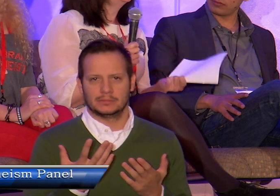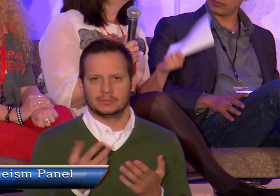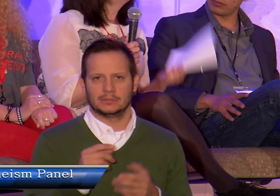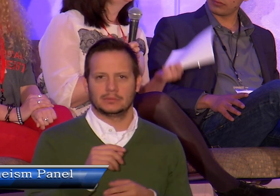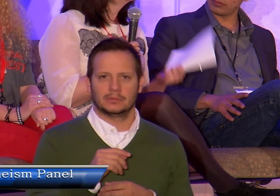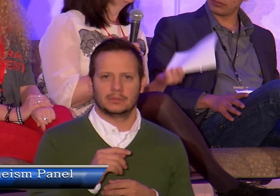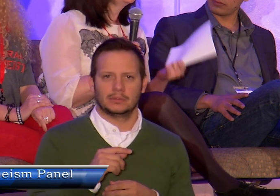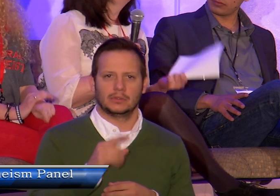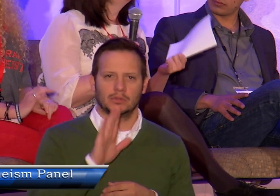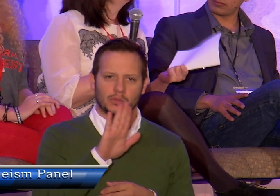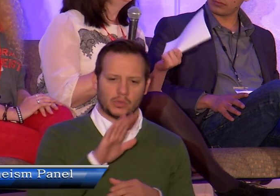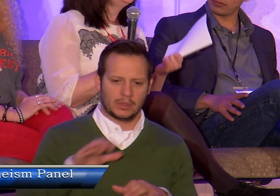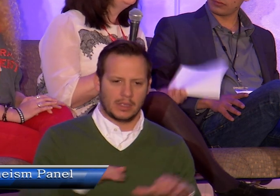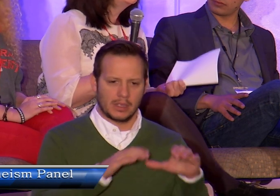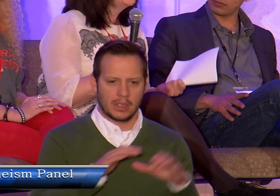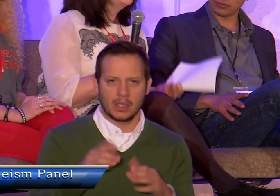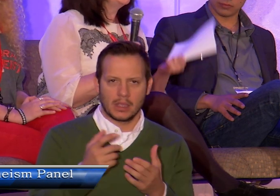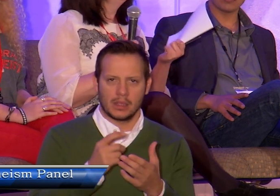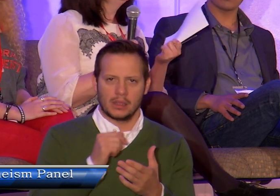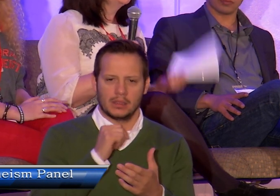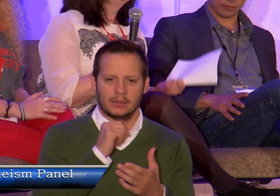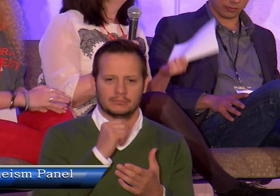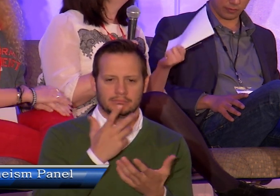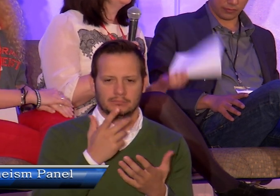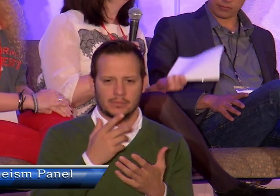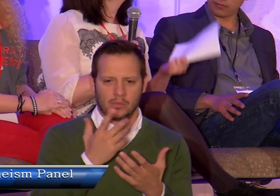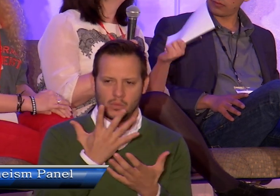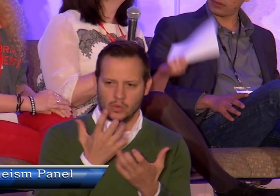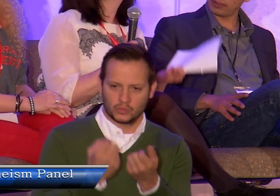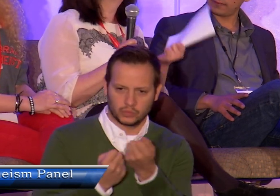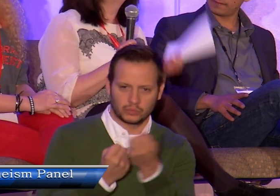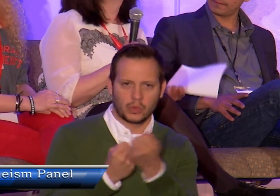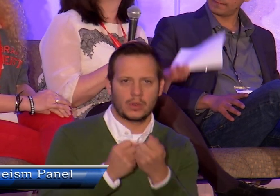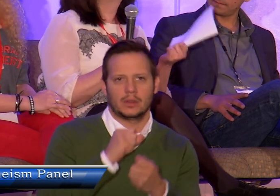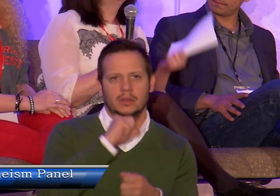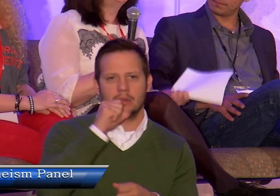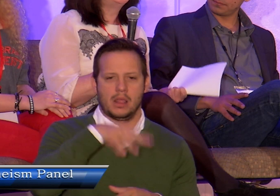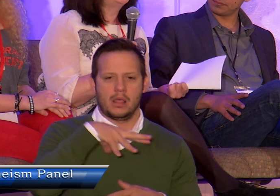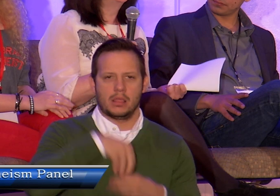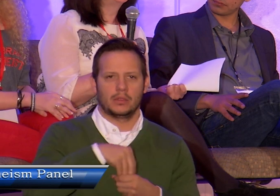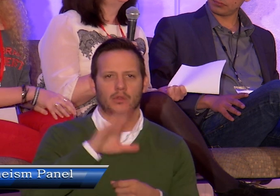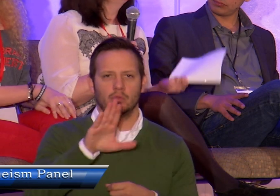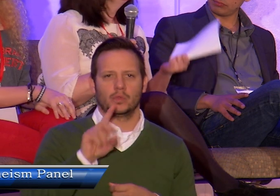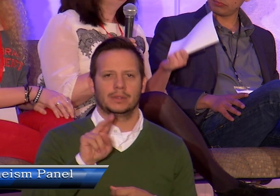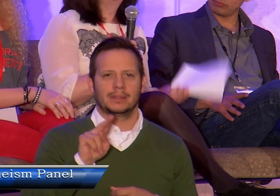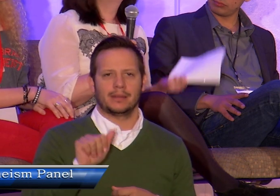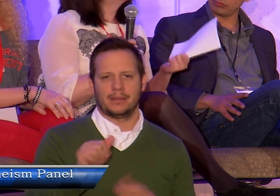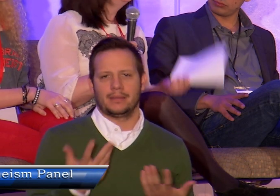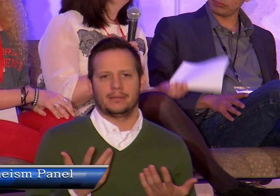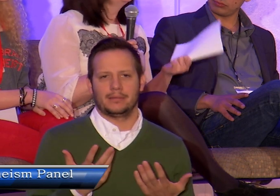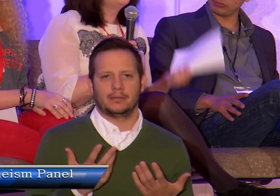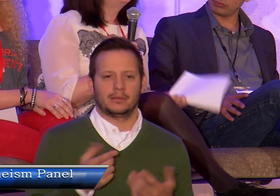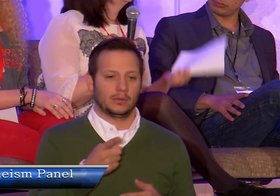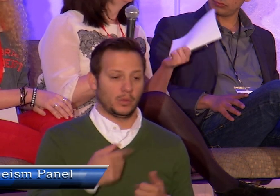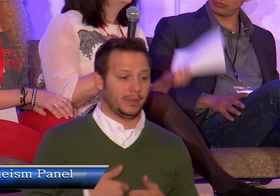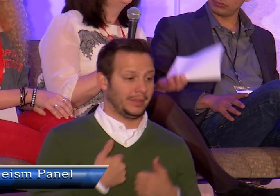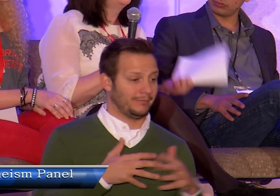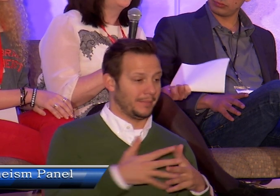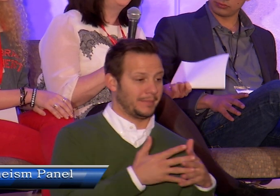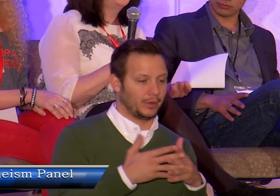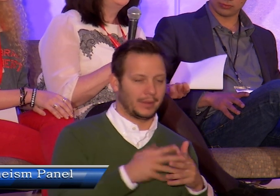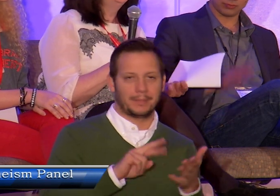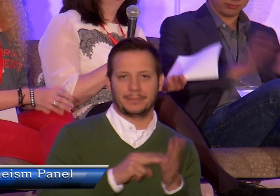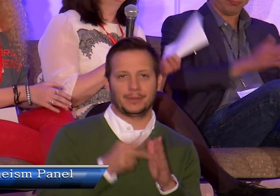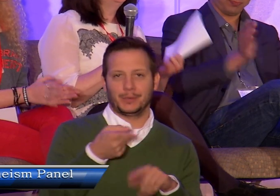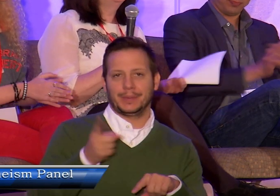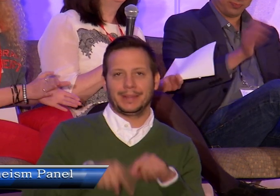of someone just because they come from the Middle East, and enlightenment values is not stitched into the DNA of someone because they live in America or